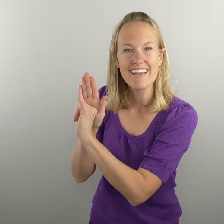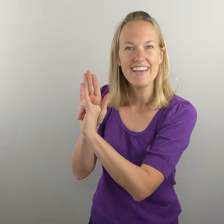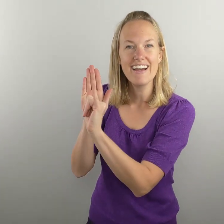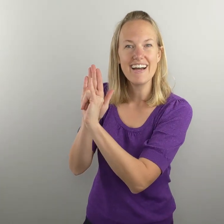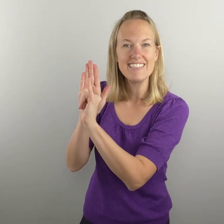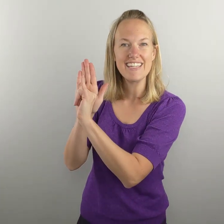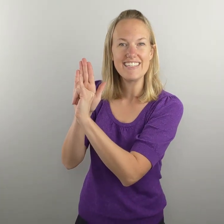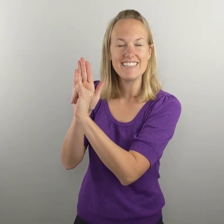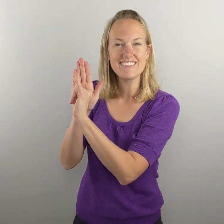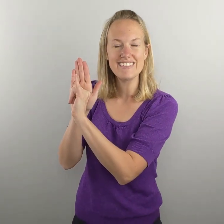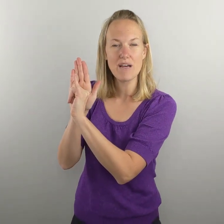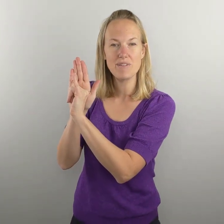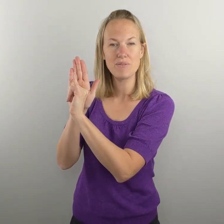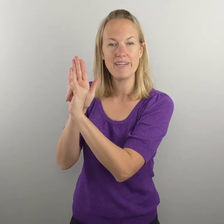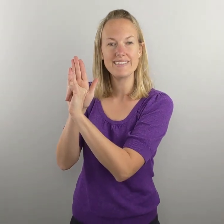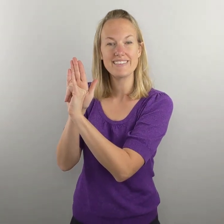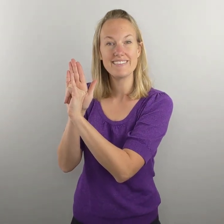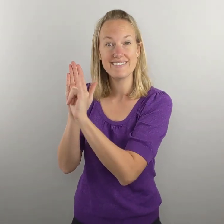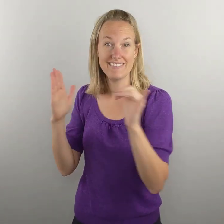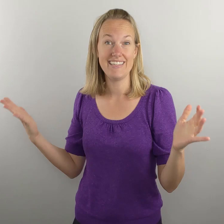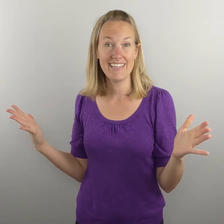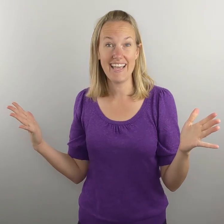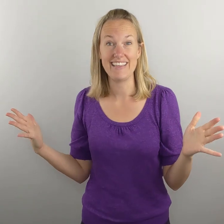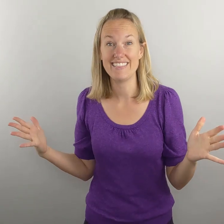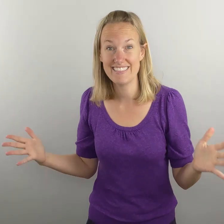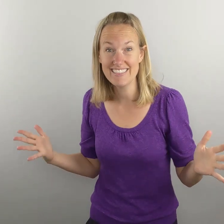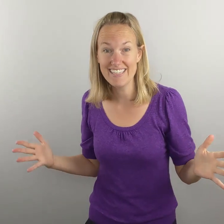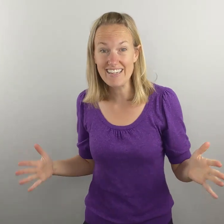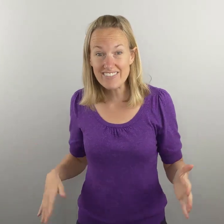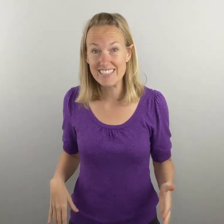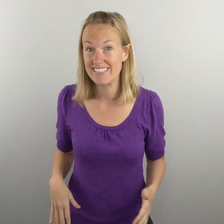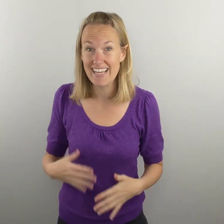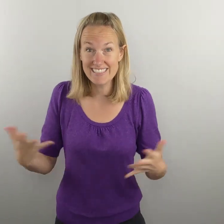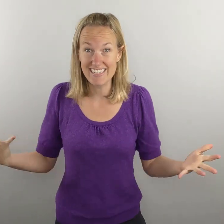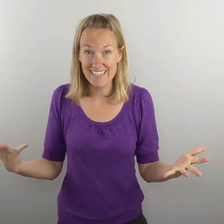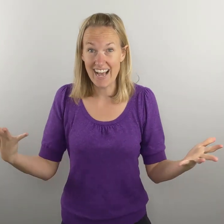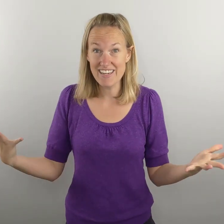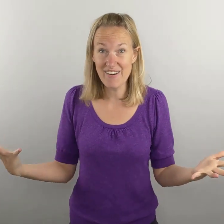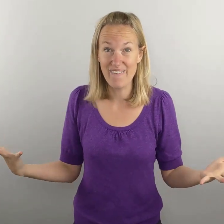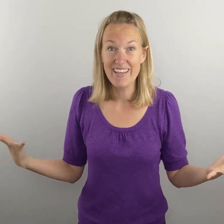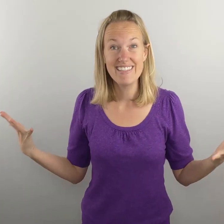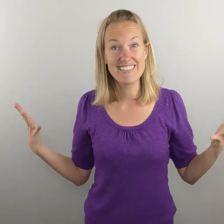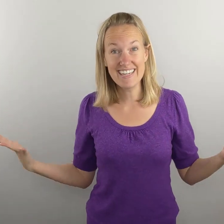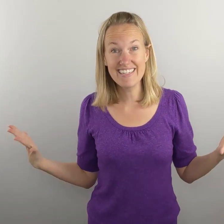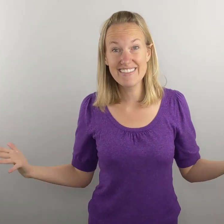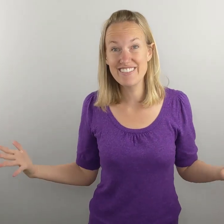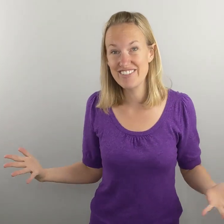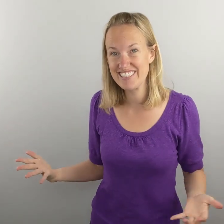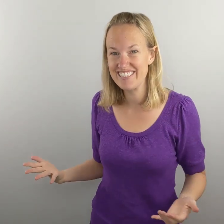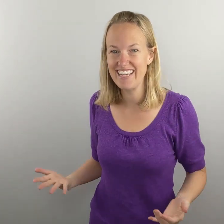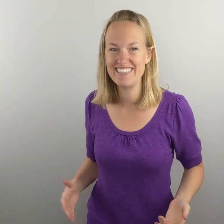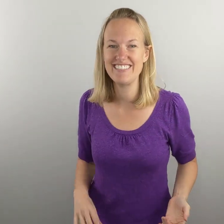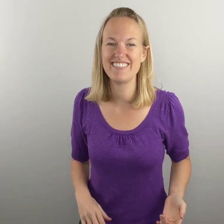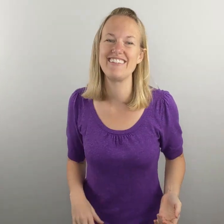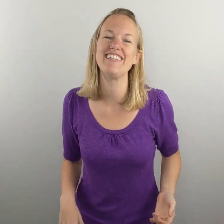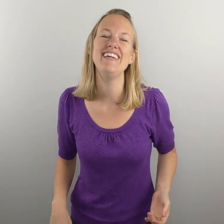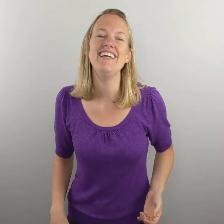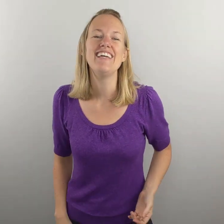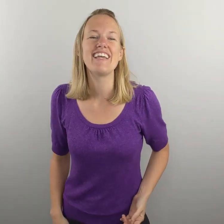okay? Identity, so tap it twice. Okay, let's try second verse. That's it, I know. The second and third verse are nice and short.